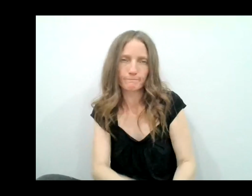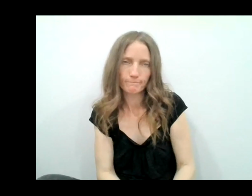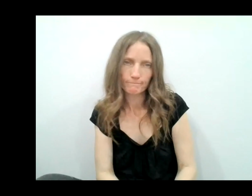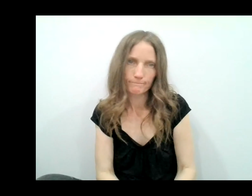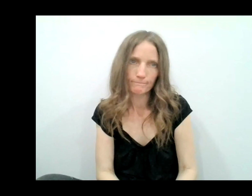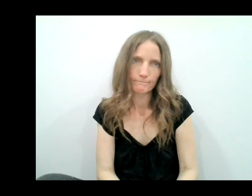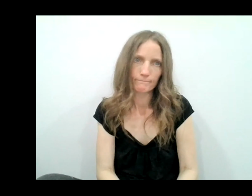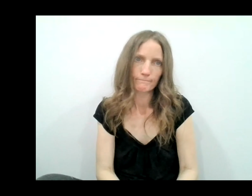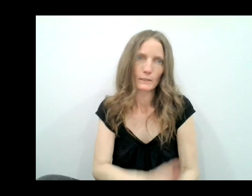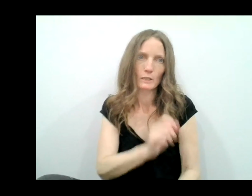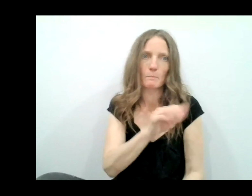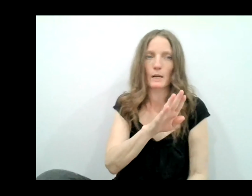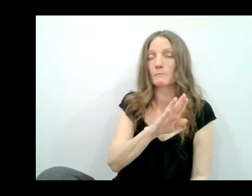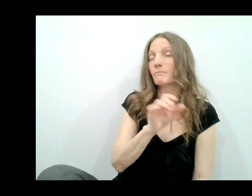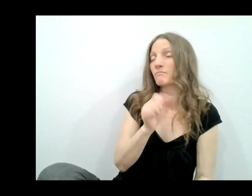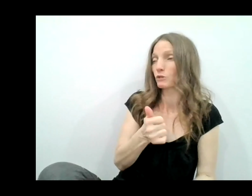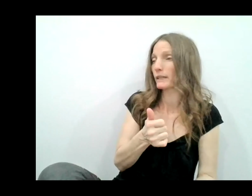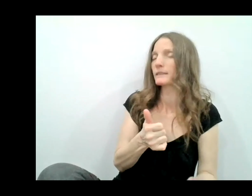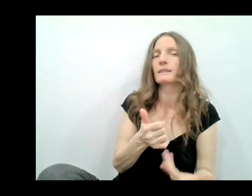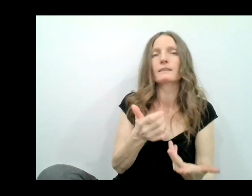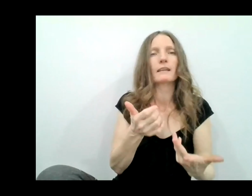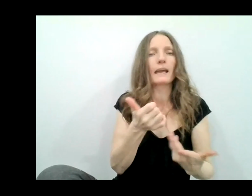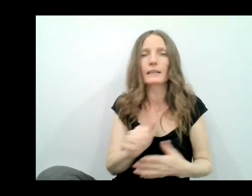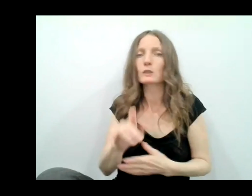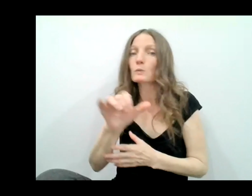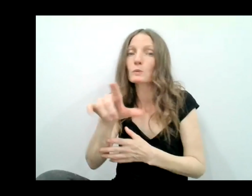Any tools we can use to improve engagement are welcome.